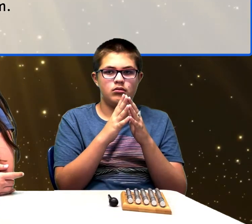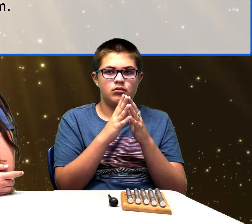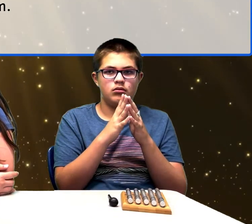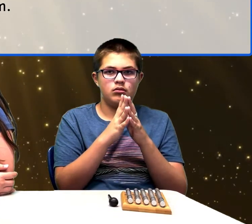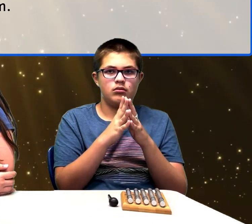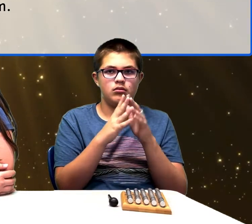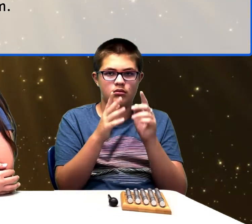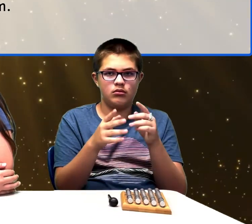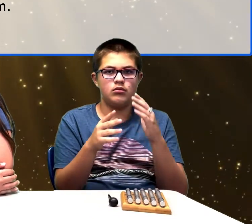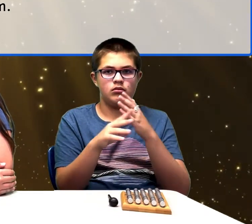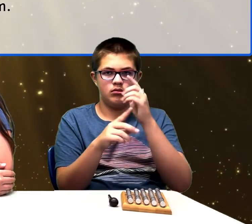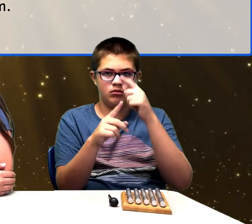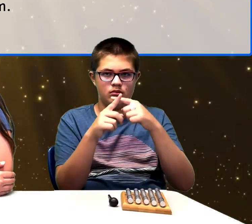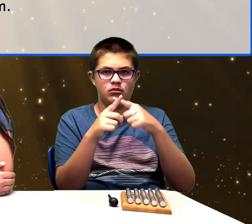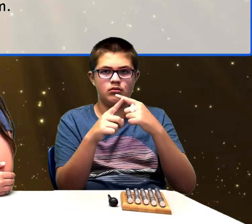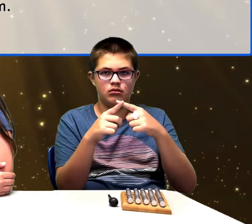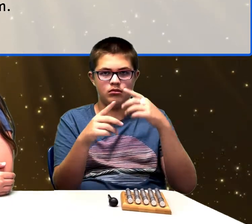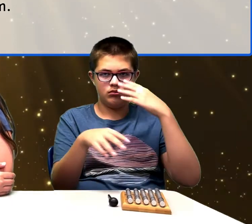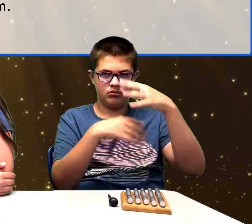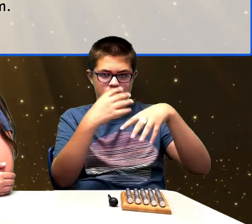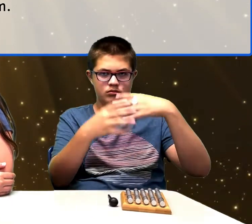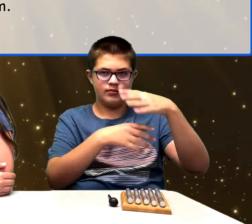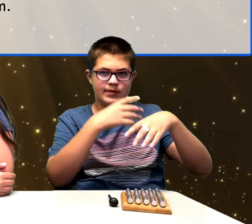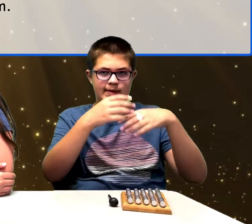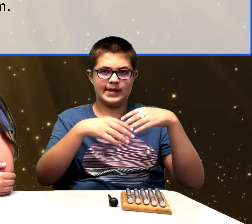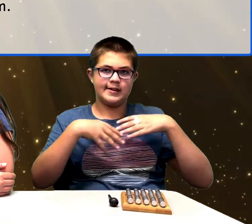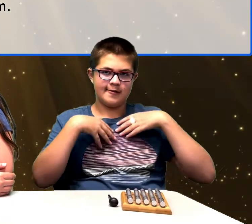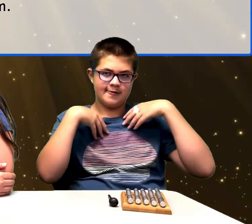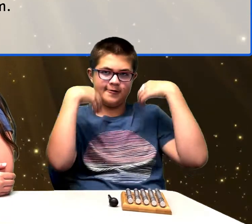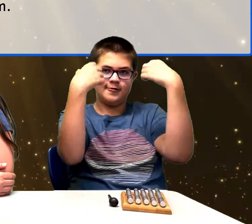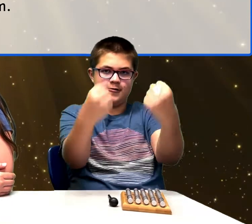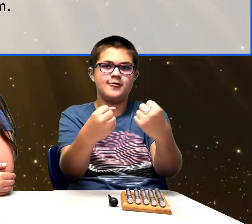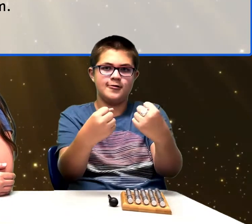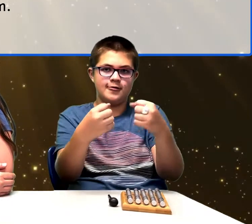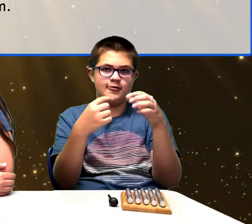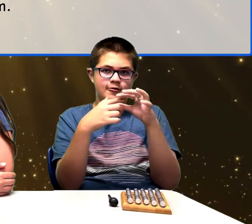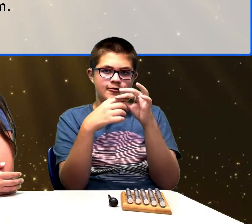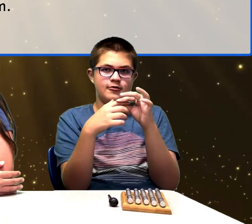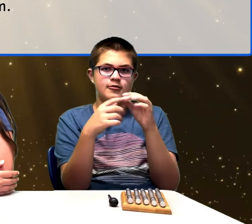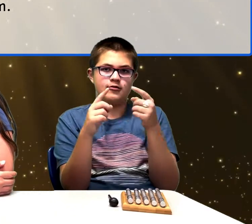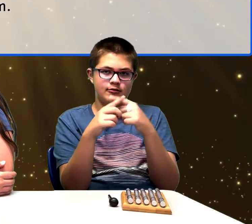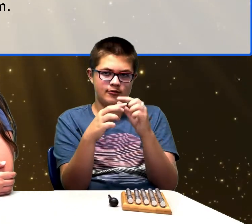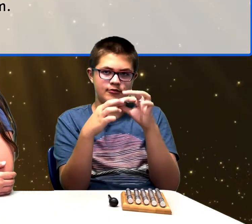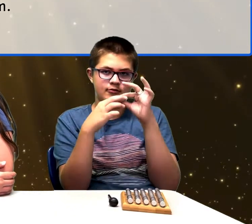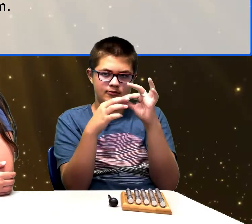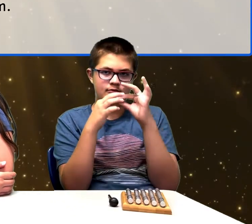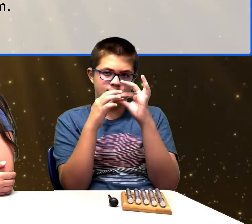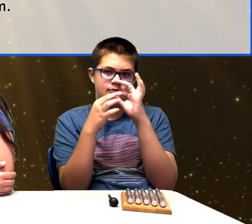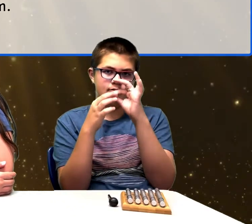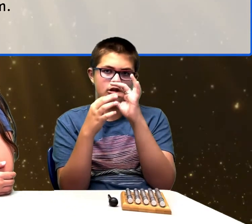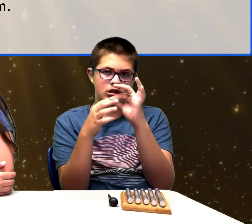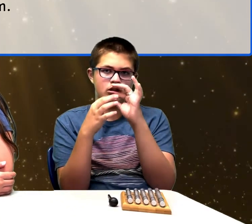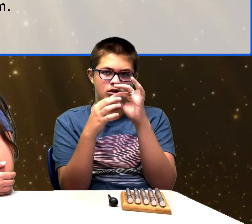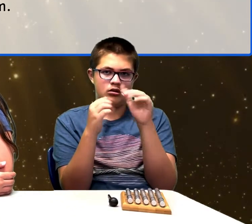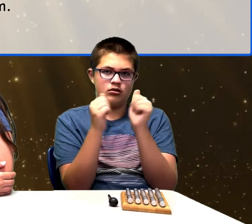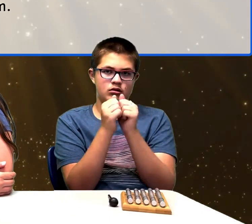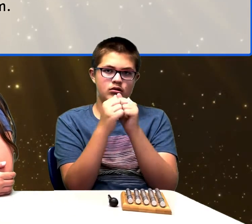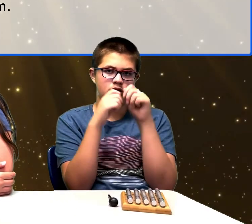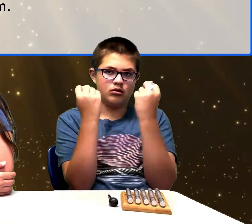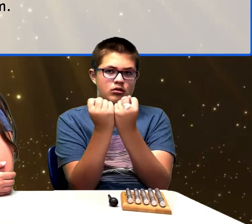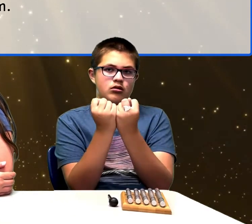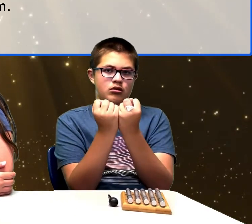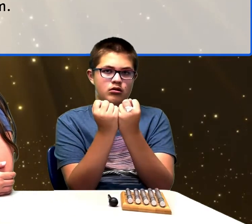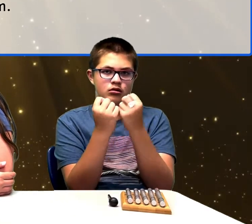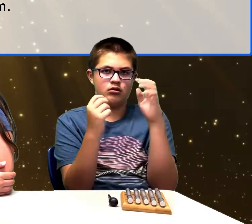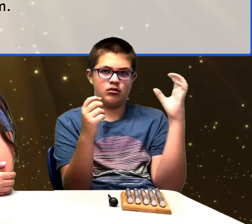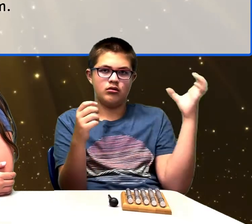socialization, you will develop a healthy mind, healthy positive relationships with teammates, coaches, and